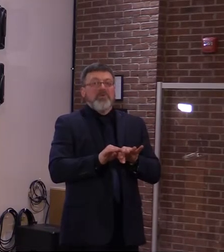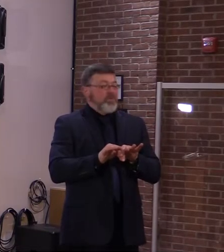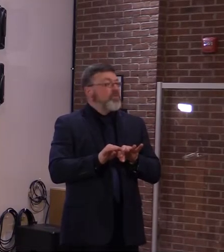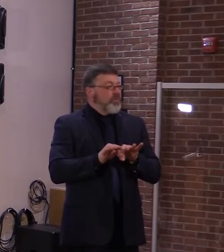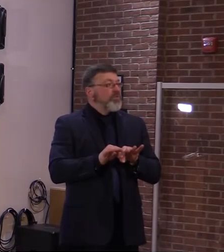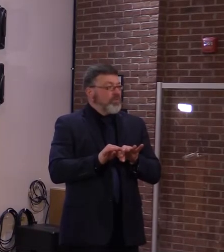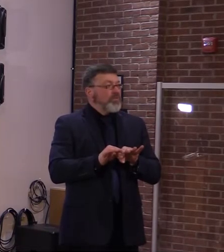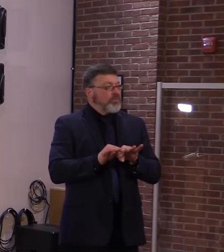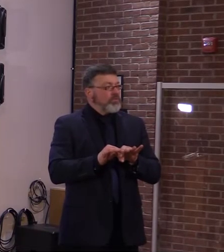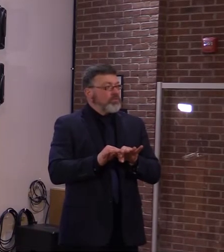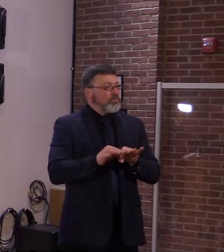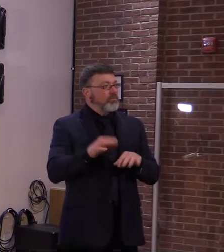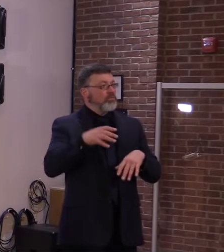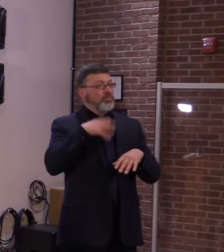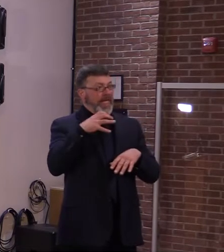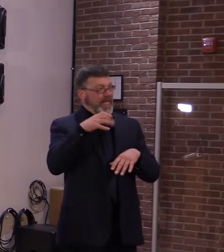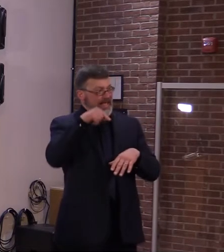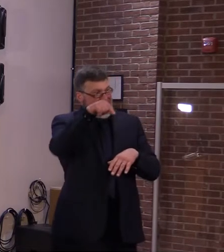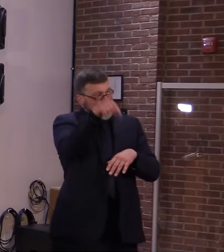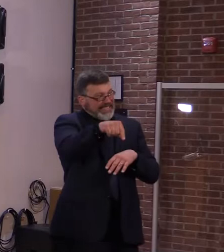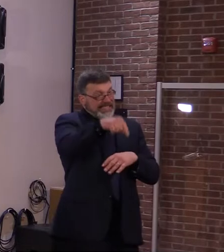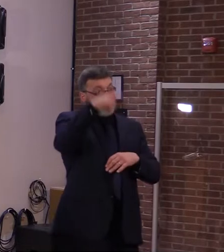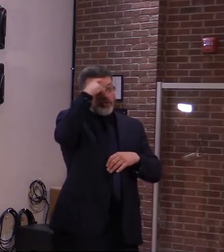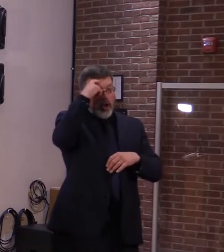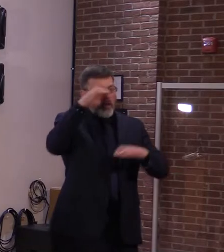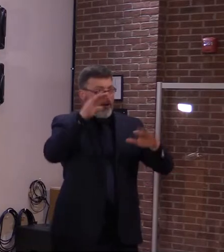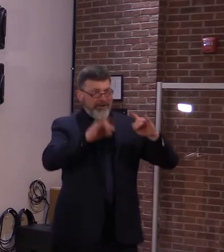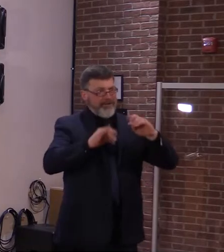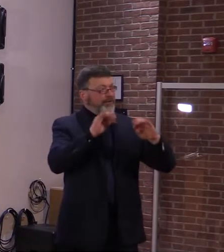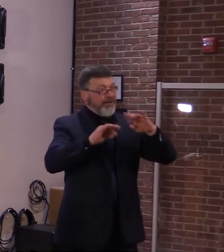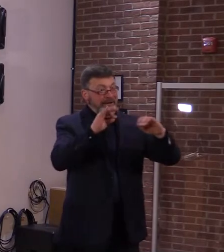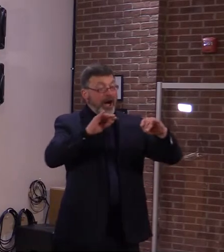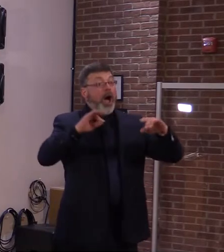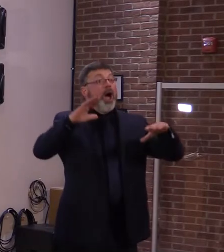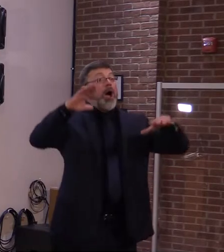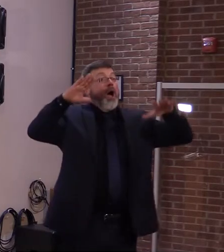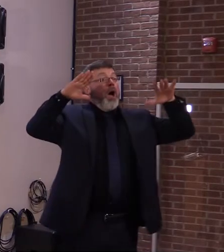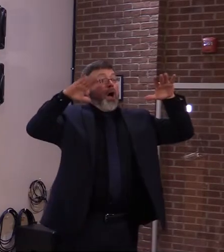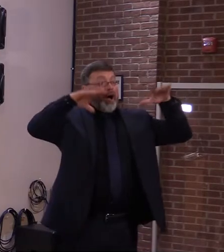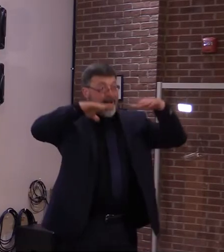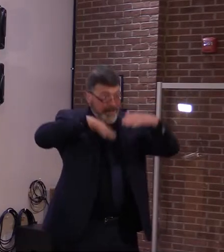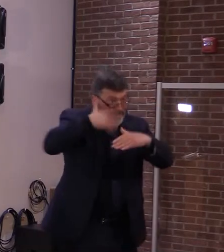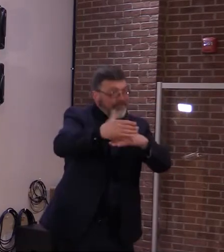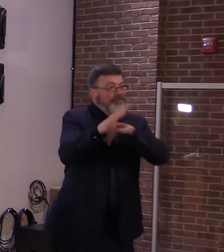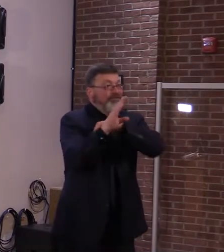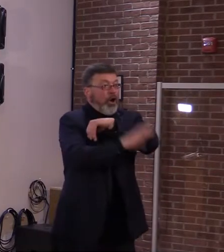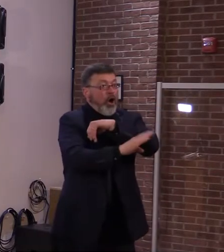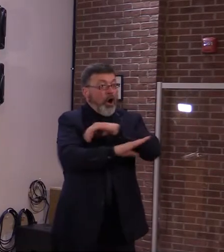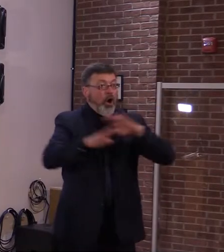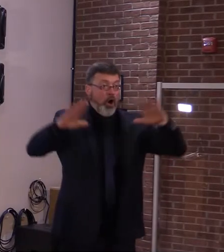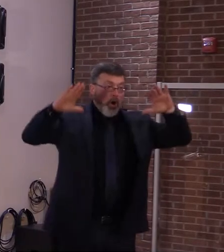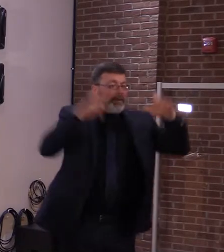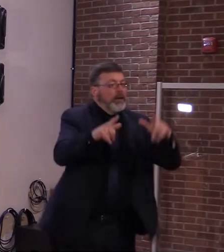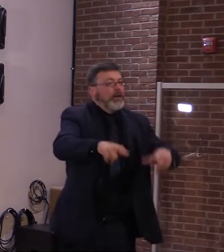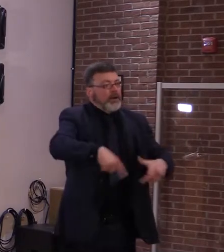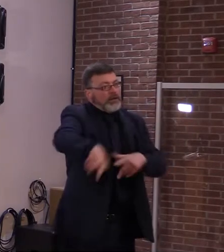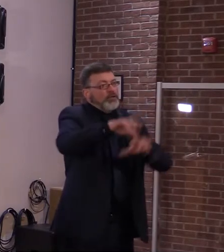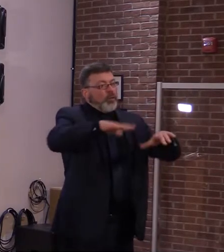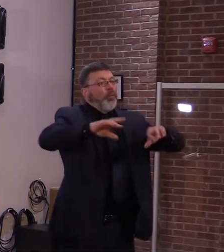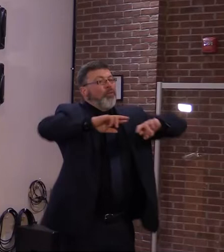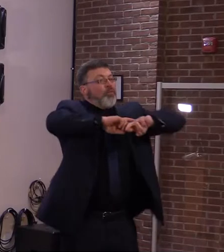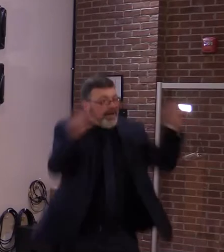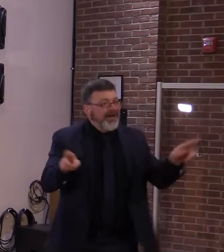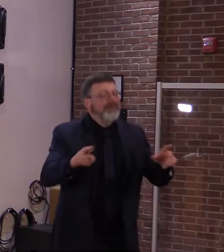transition to in-person instruction by fall. And a number of schools at this point in time, after the